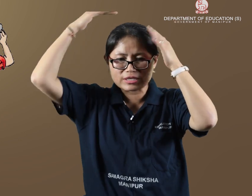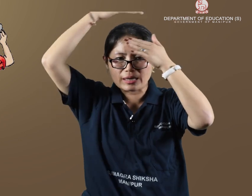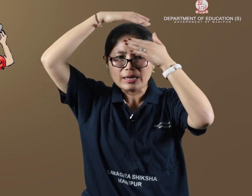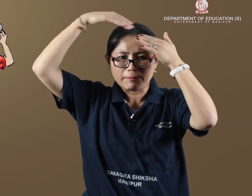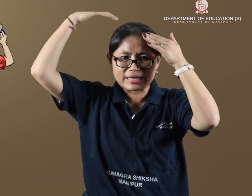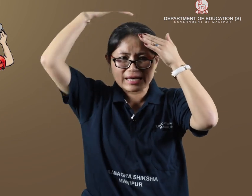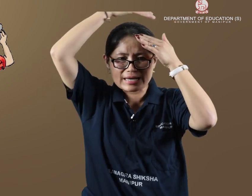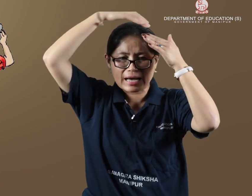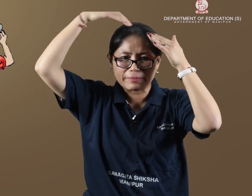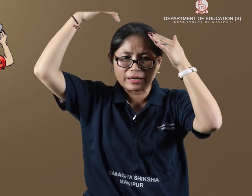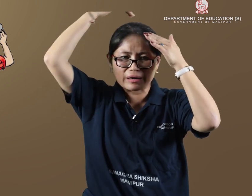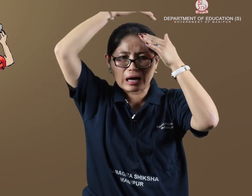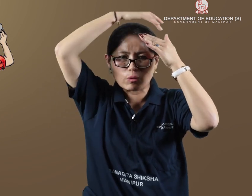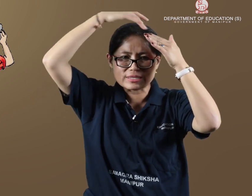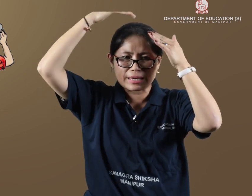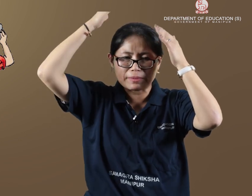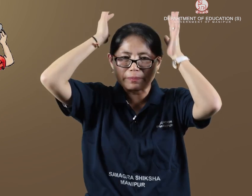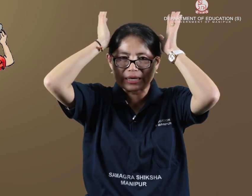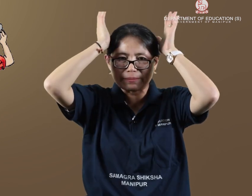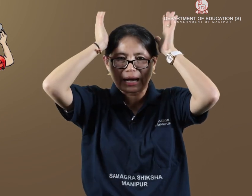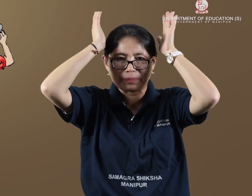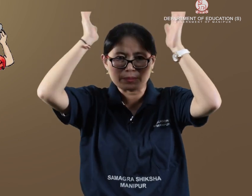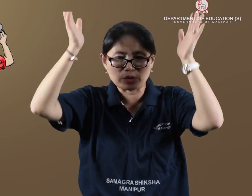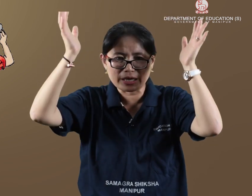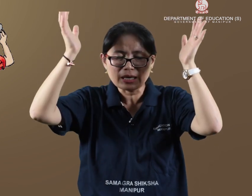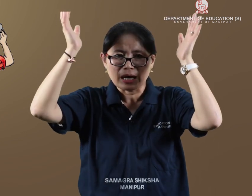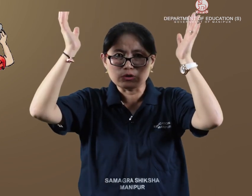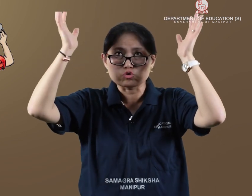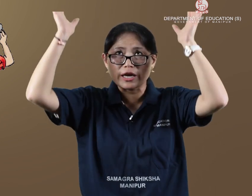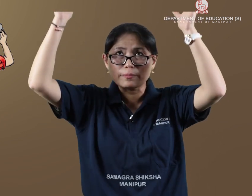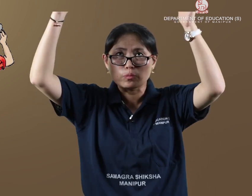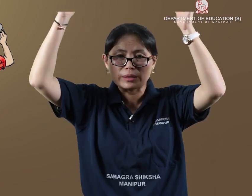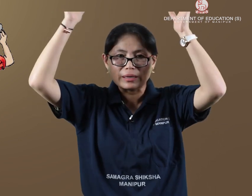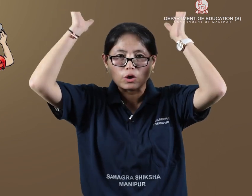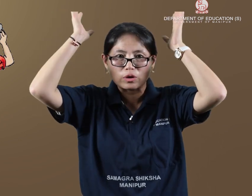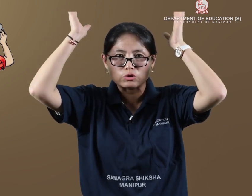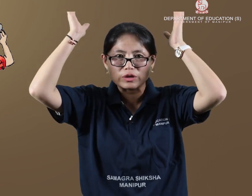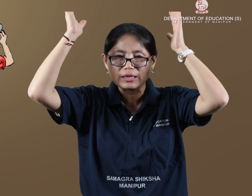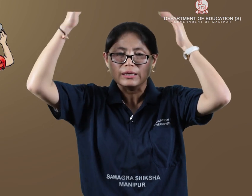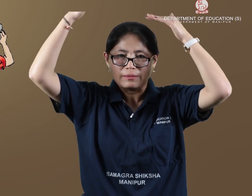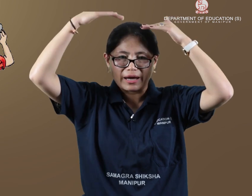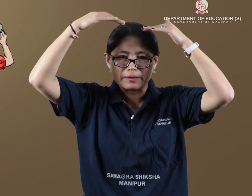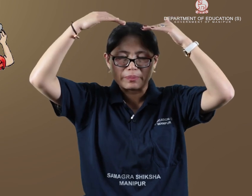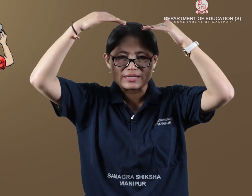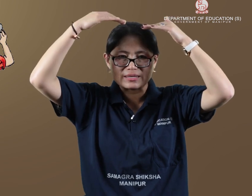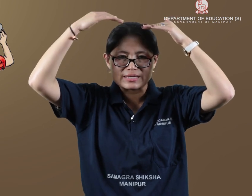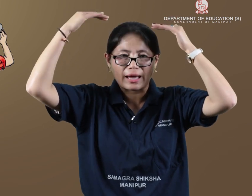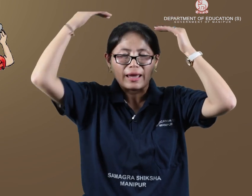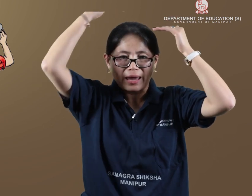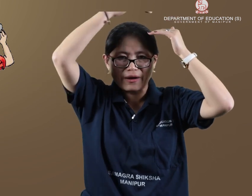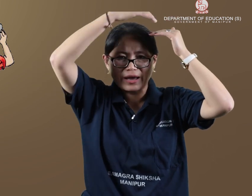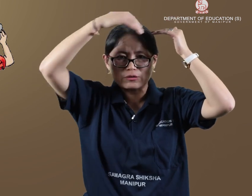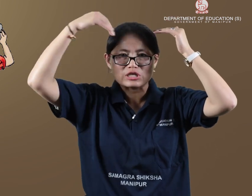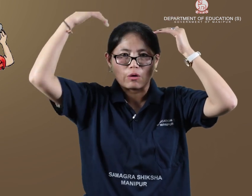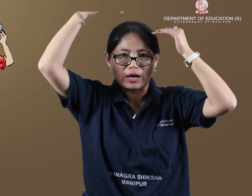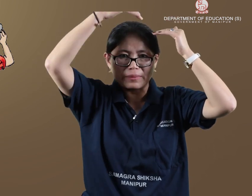sida phaija sa ba na round shape ma phi ma ha pa pu nei adu zo ai puri ba lot tu gi ma hi pressure se area do chaura abani